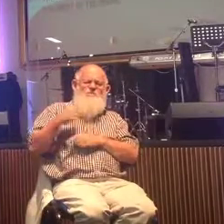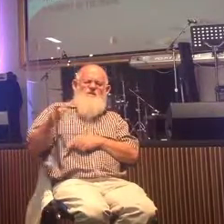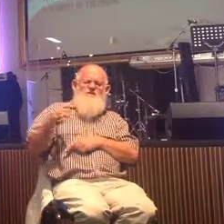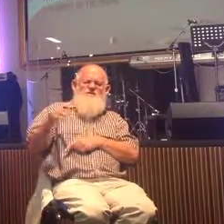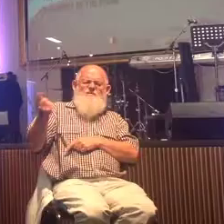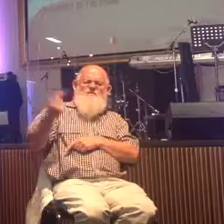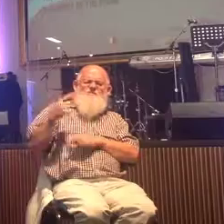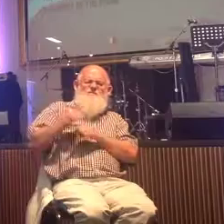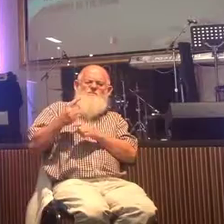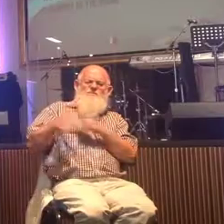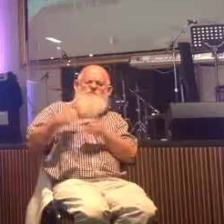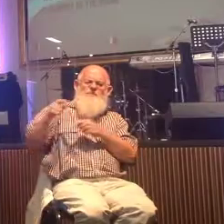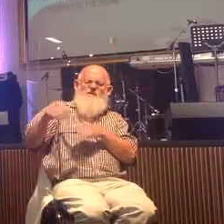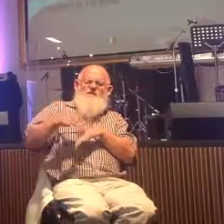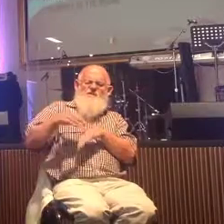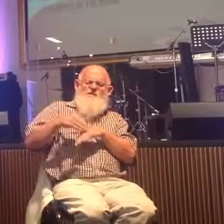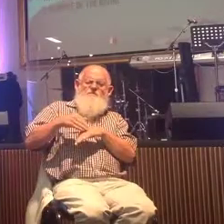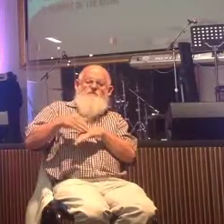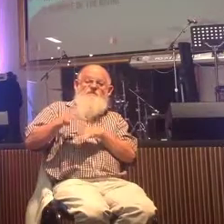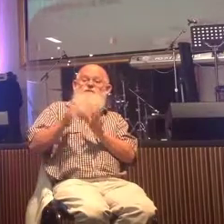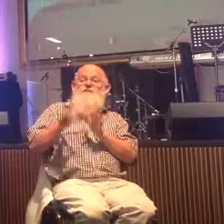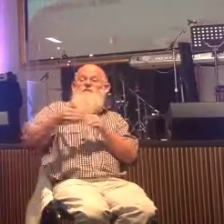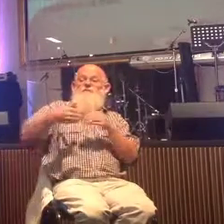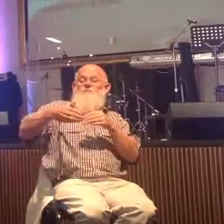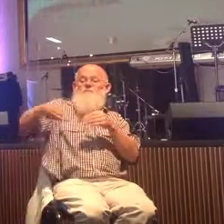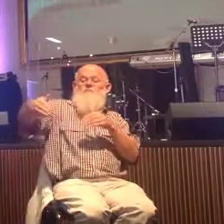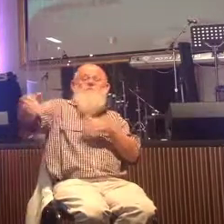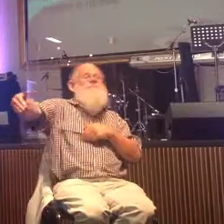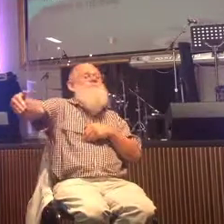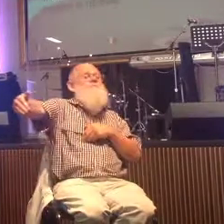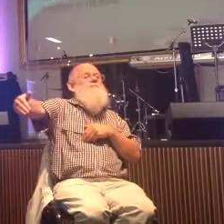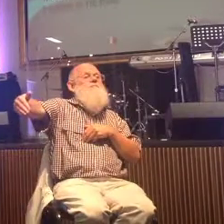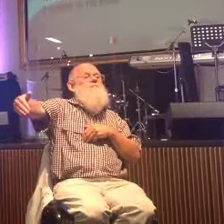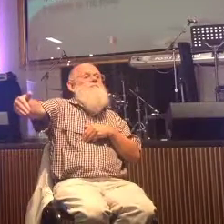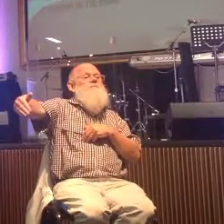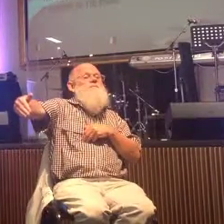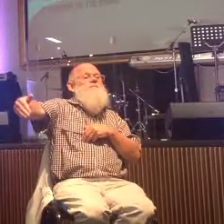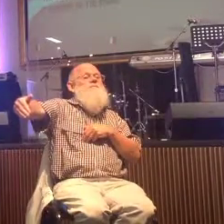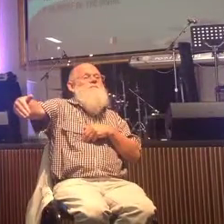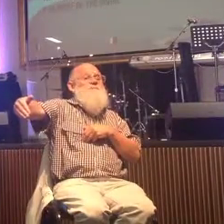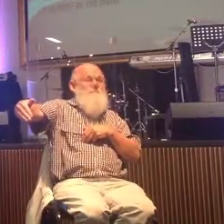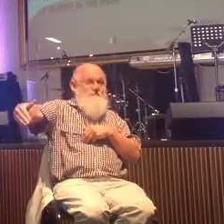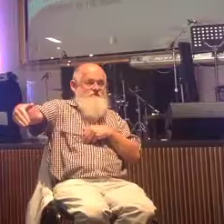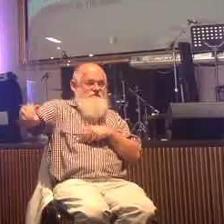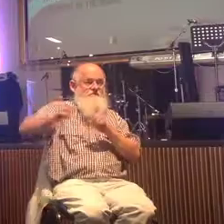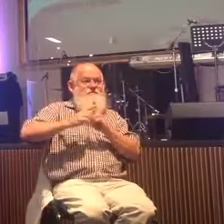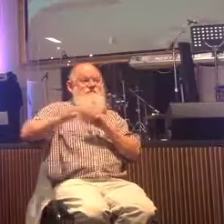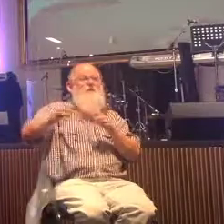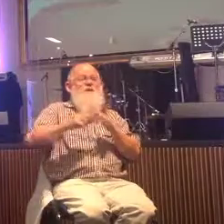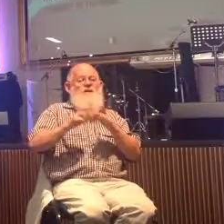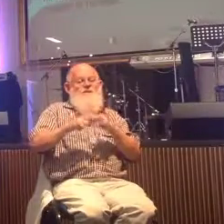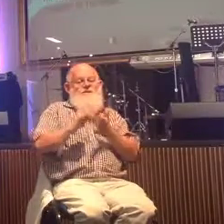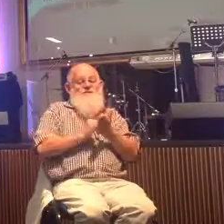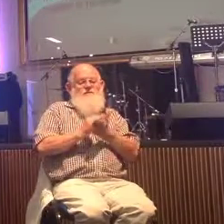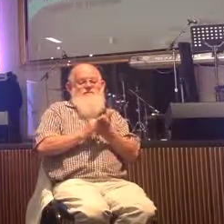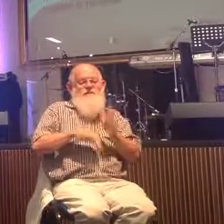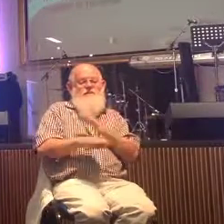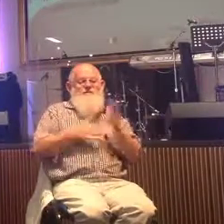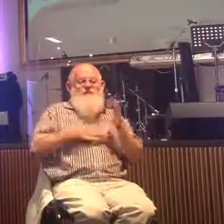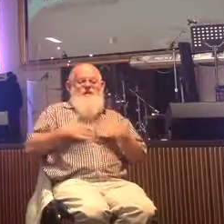be here. He'll back off. Just like He did in this passage. If I've got sin in my life that I'm like, God,